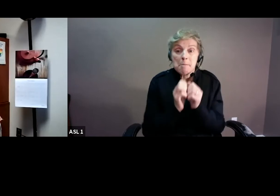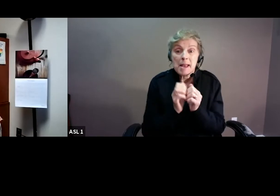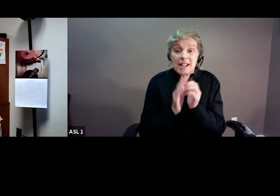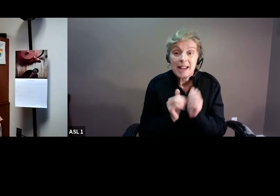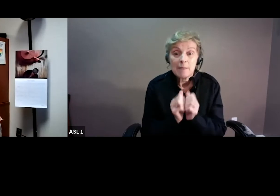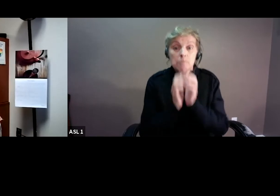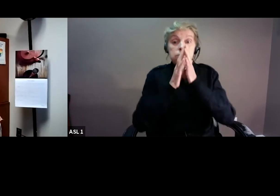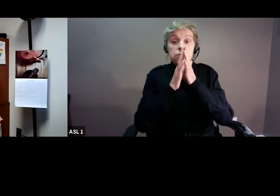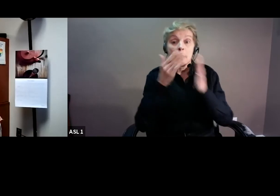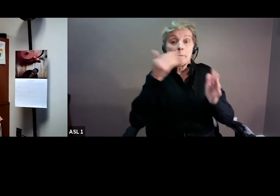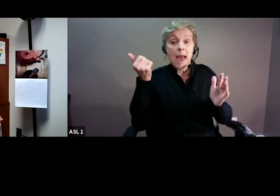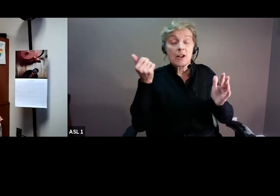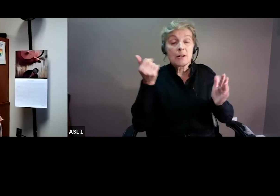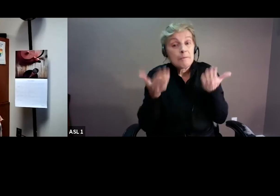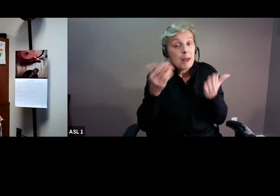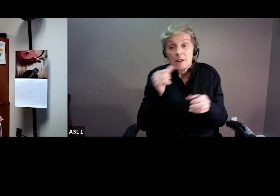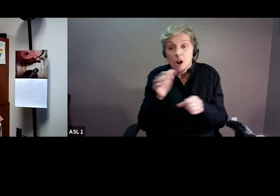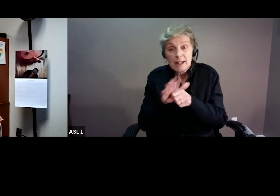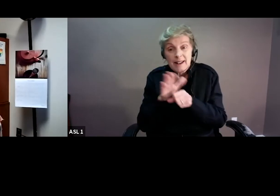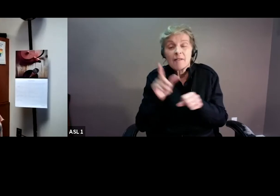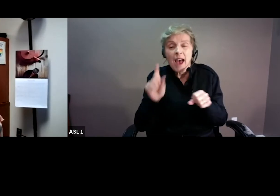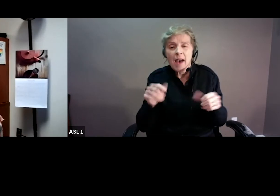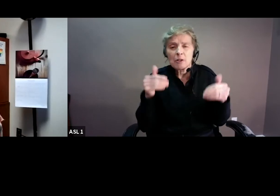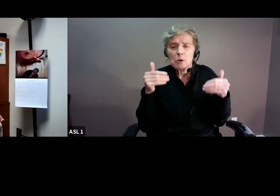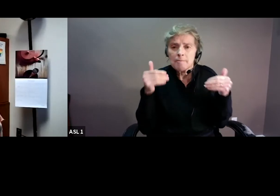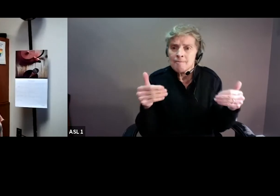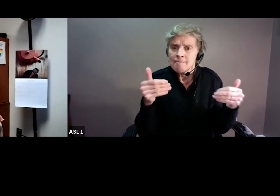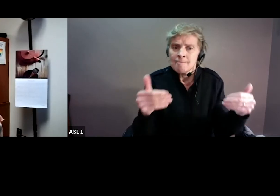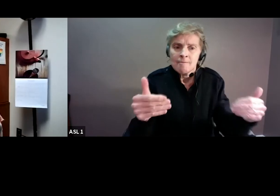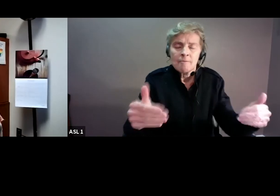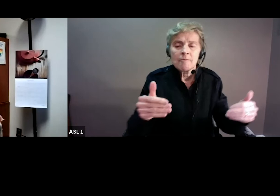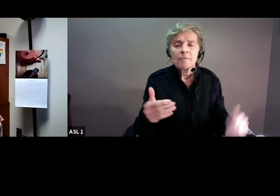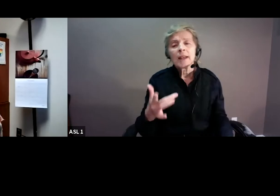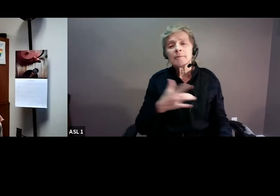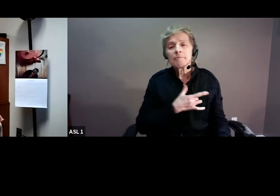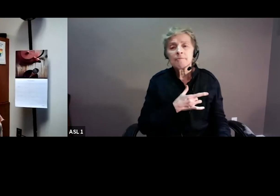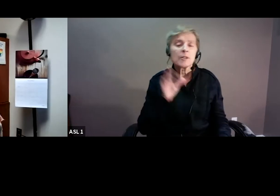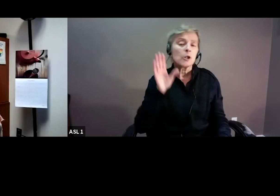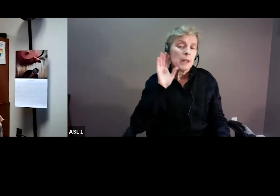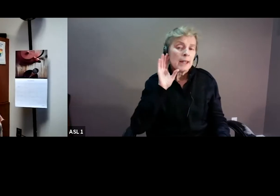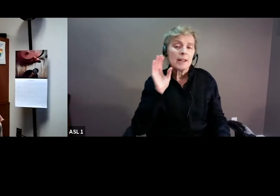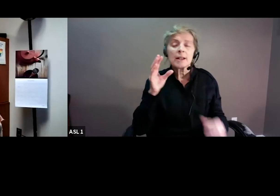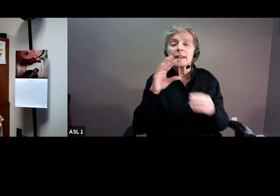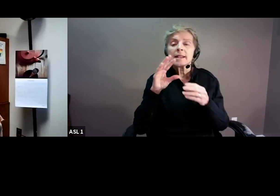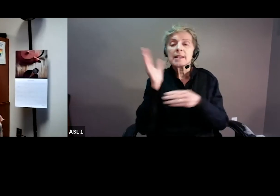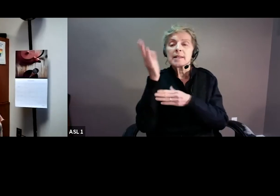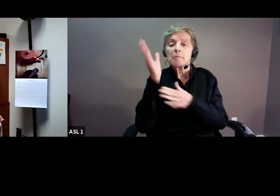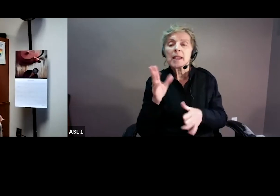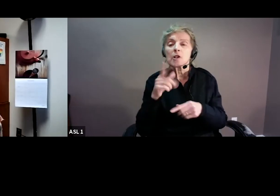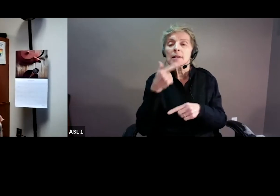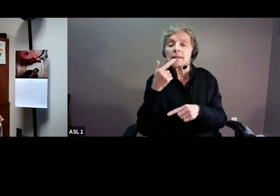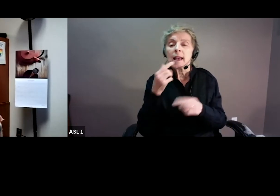project ourselves even further. It was heartening to hear several speakers use the term intersectionality. I